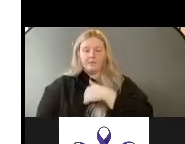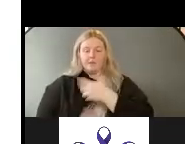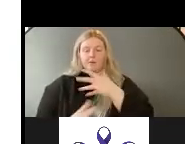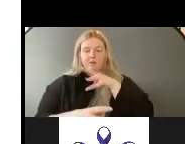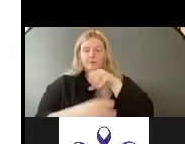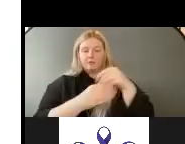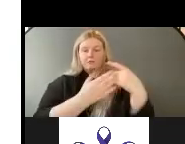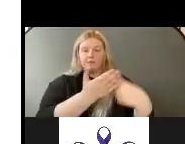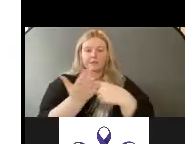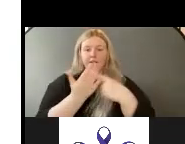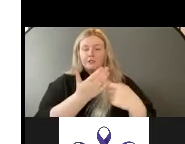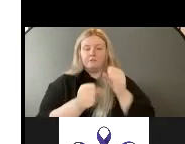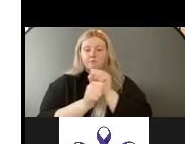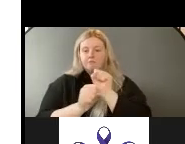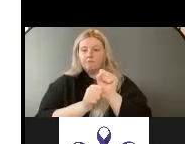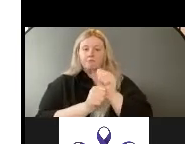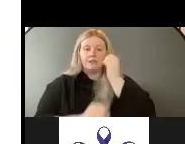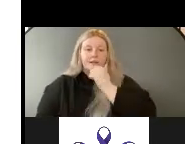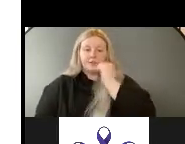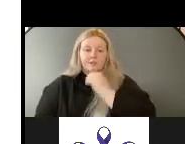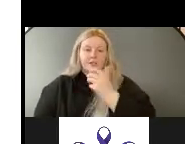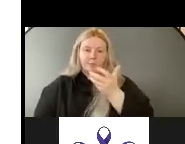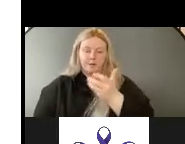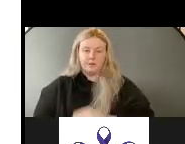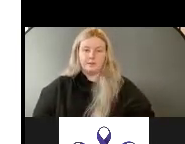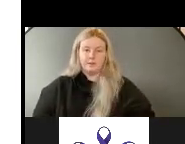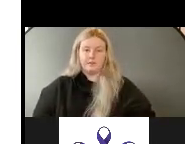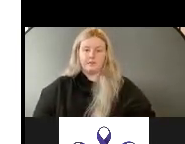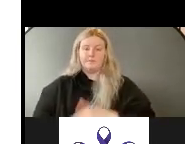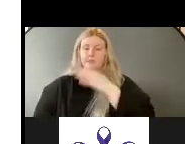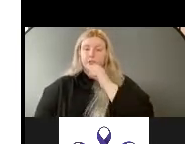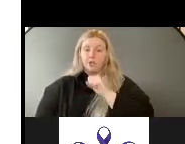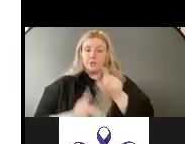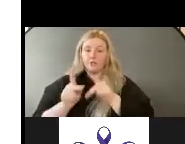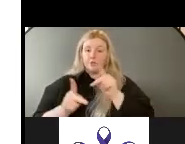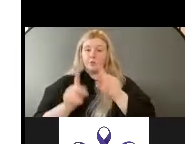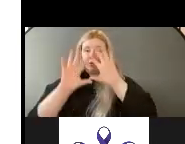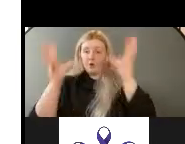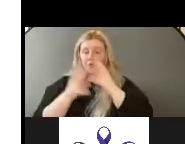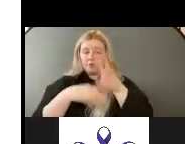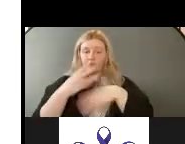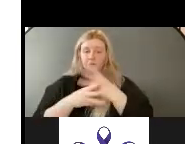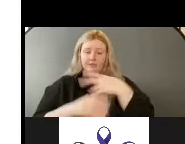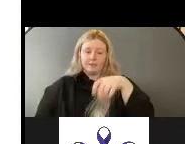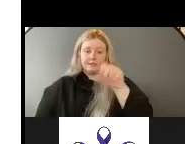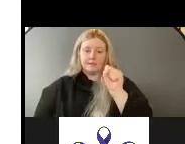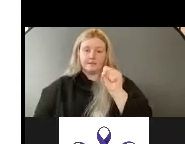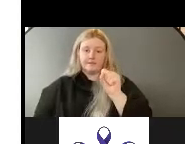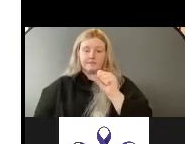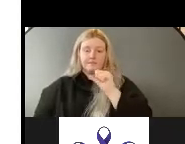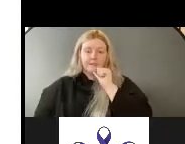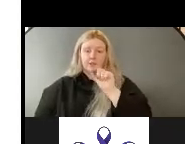work on a day-to-day basis. Because elder abuse is a global issue. It's a whole society issue. It's not just